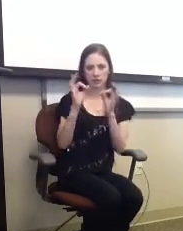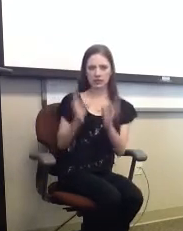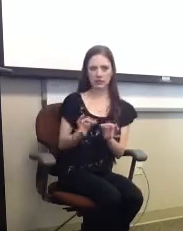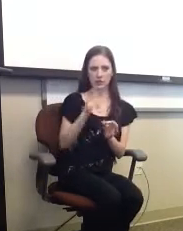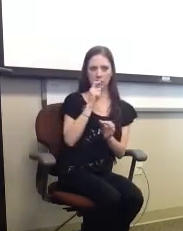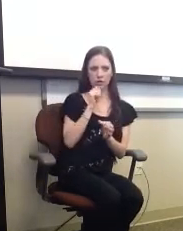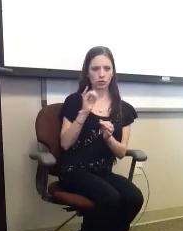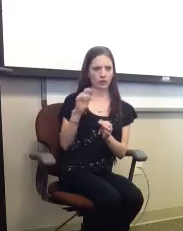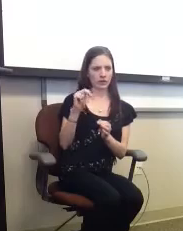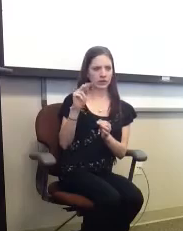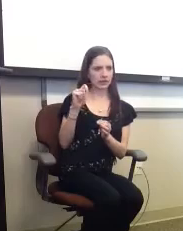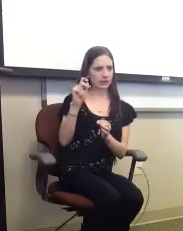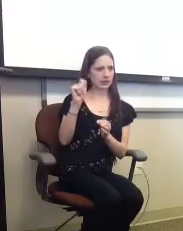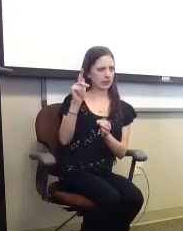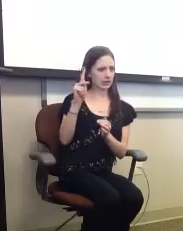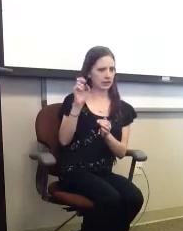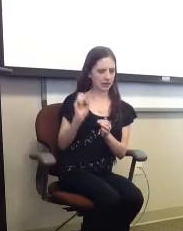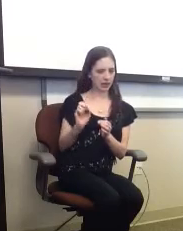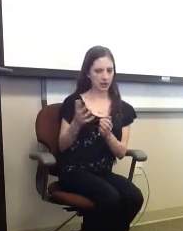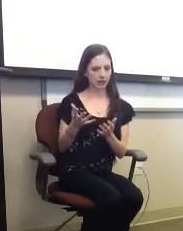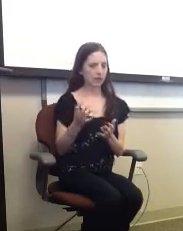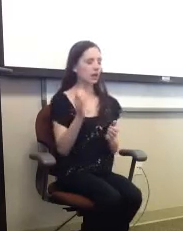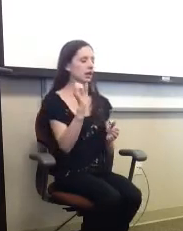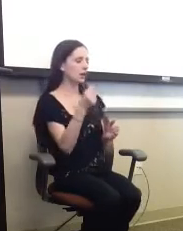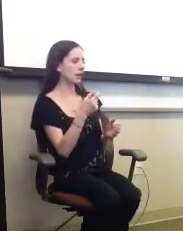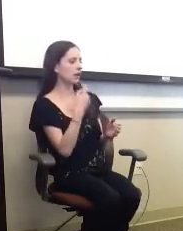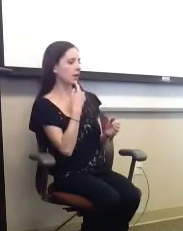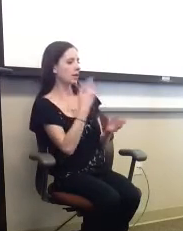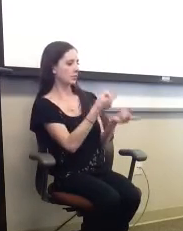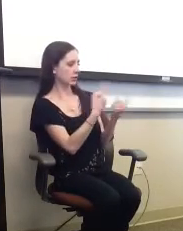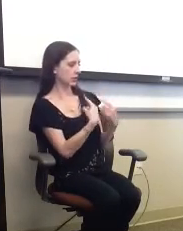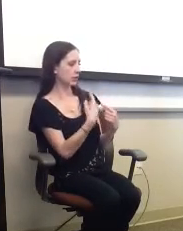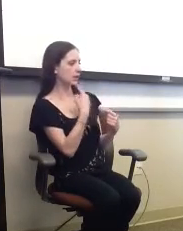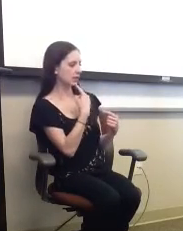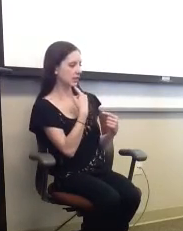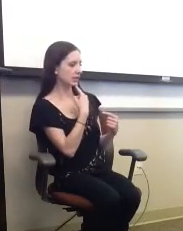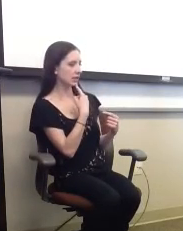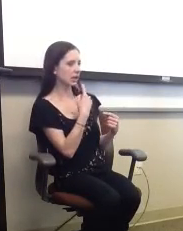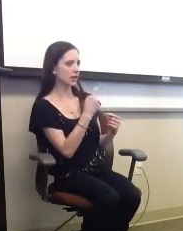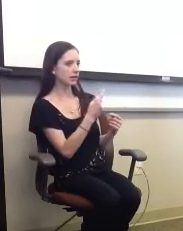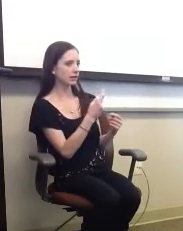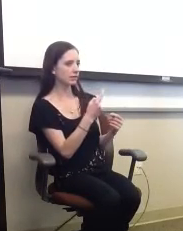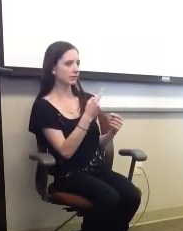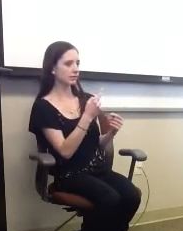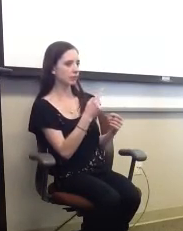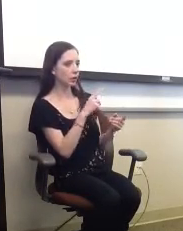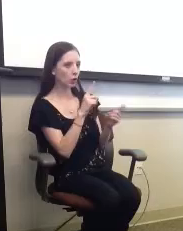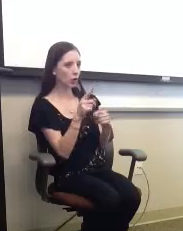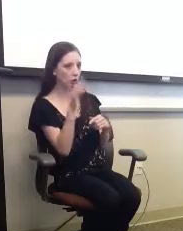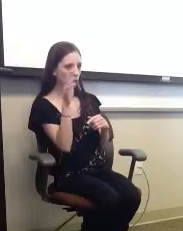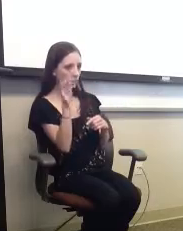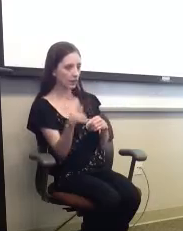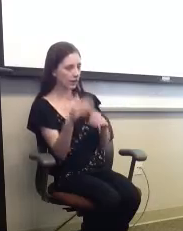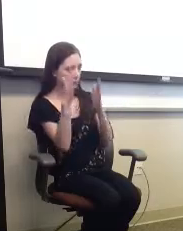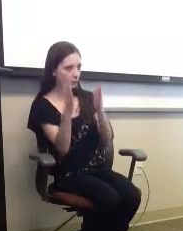back, or when they'd call me and say, yeah, I had them see this person and we think they need additional therapy, I would just handwrite onto my authorization before we send it up to